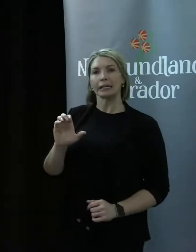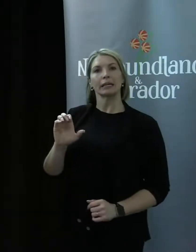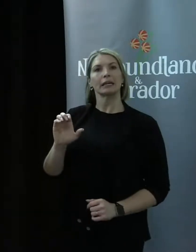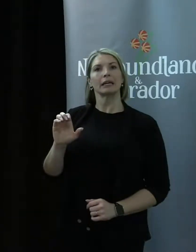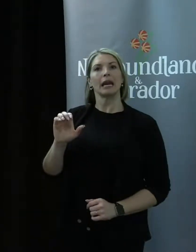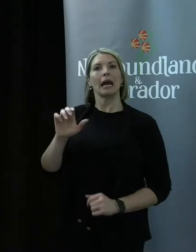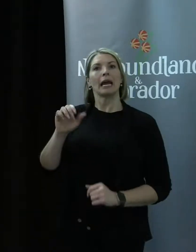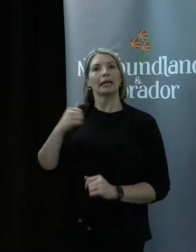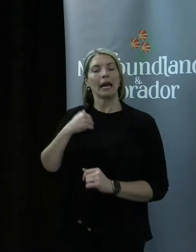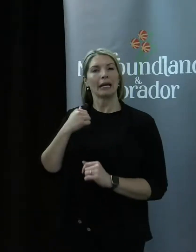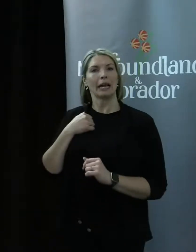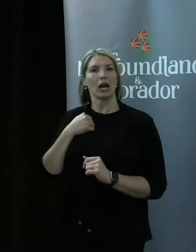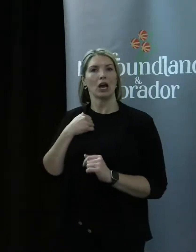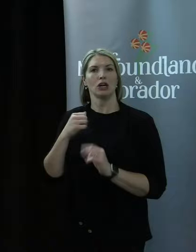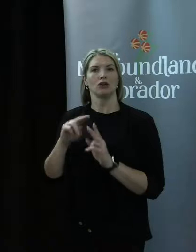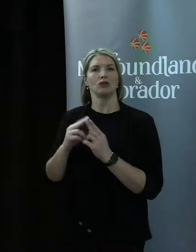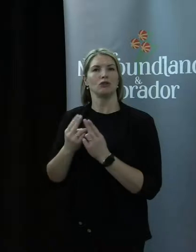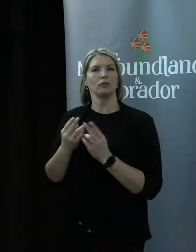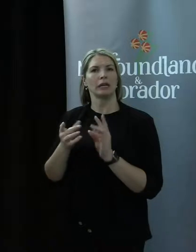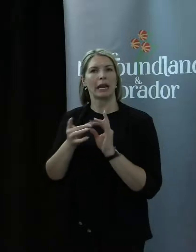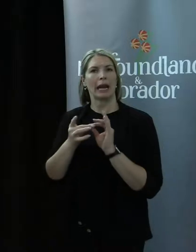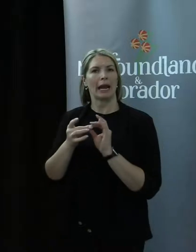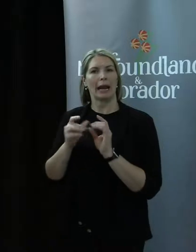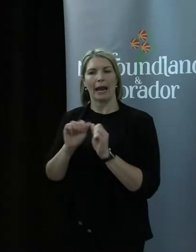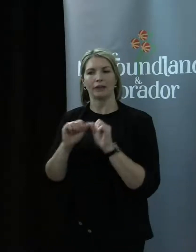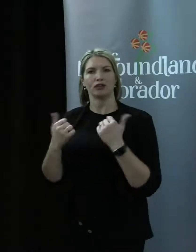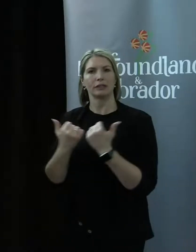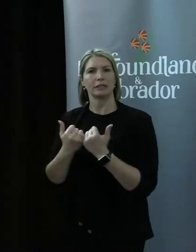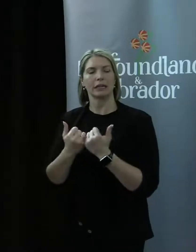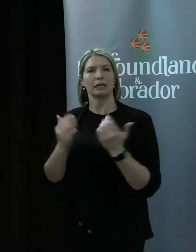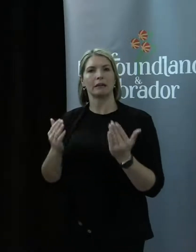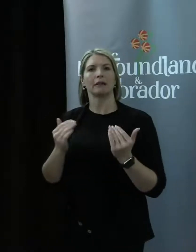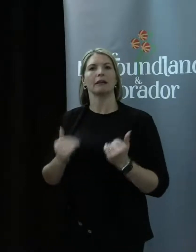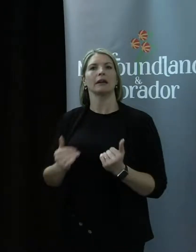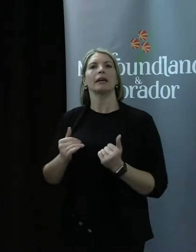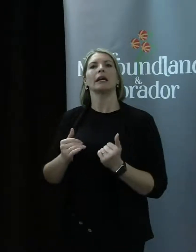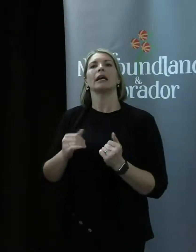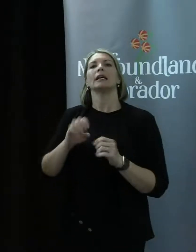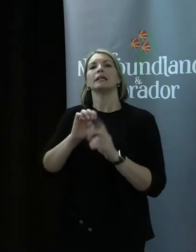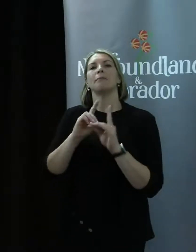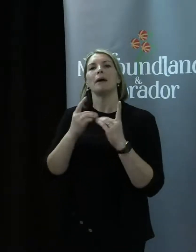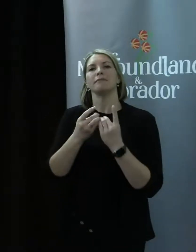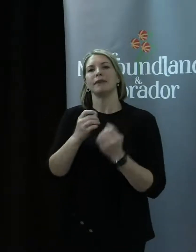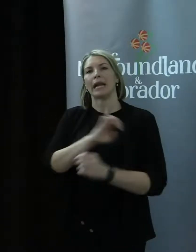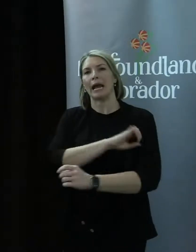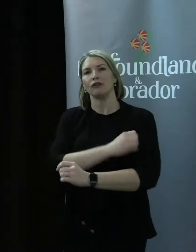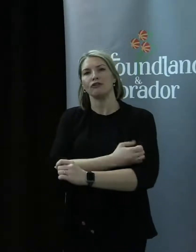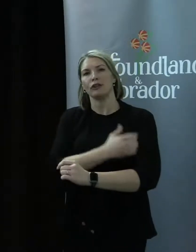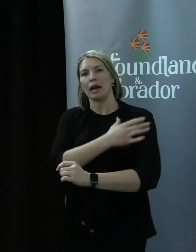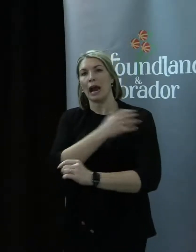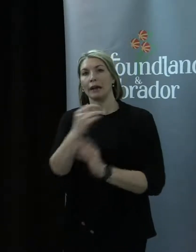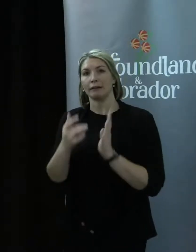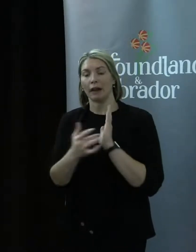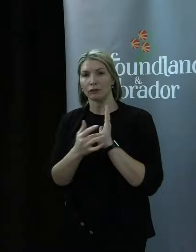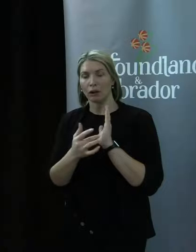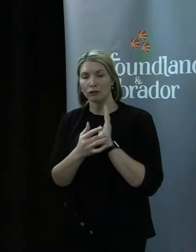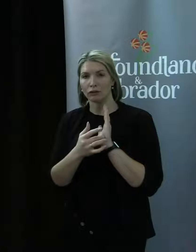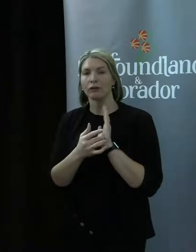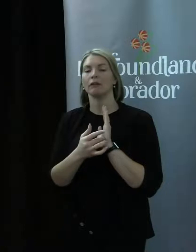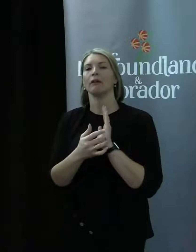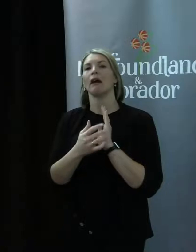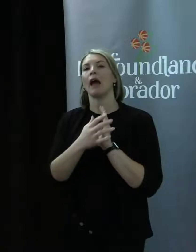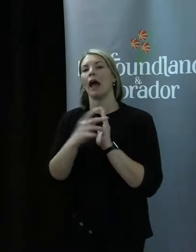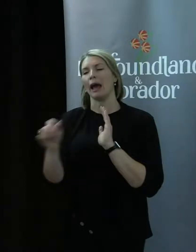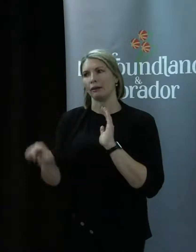Opportunities Agency, the Department of Industry, Energy and Technology, and the collective teams